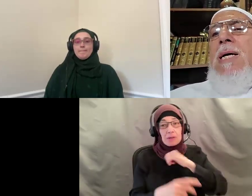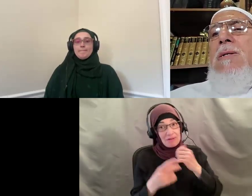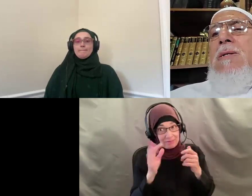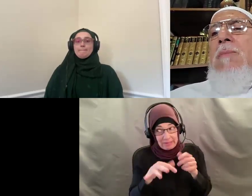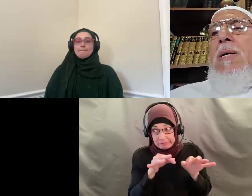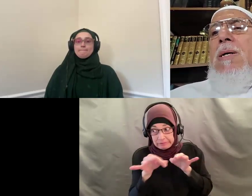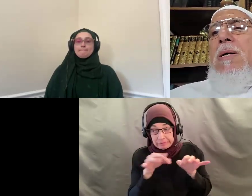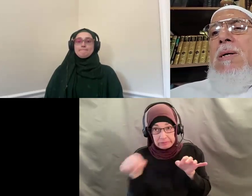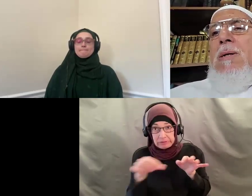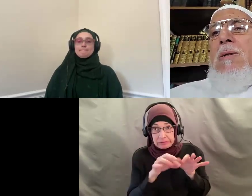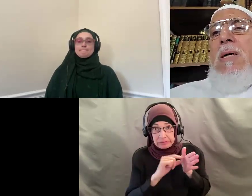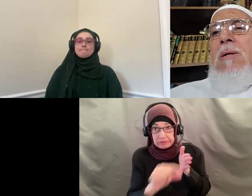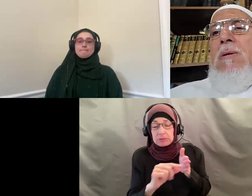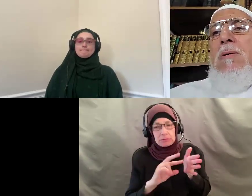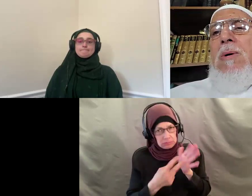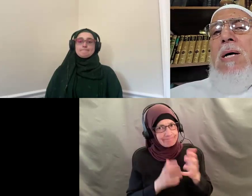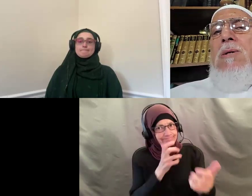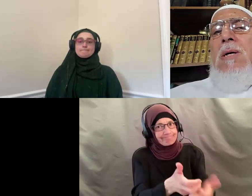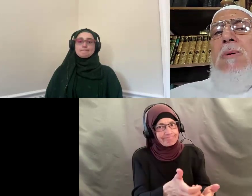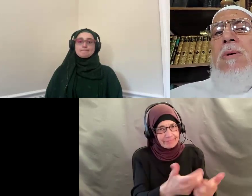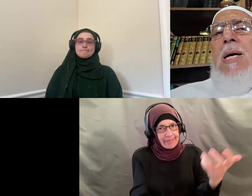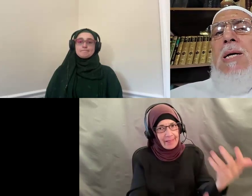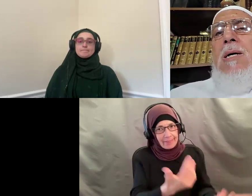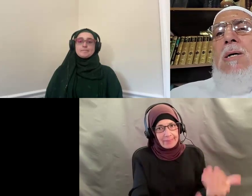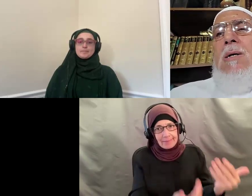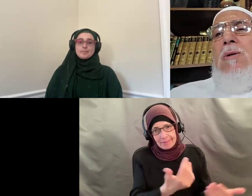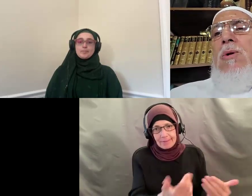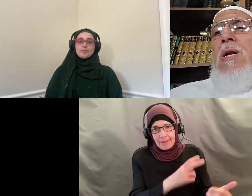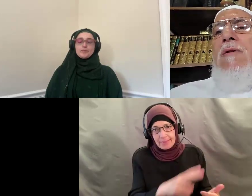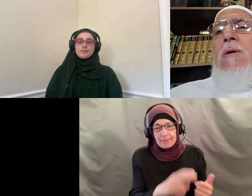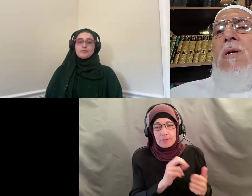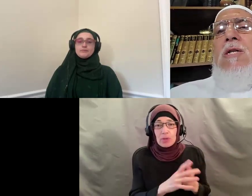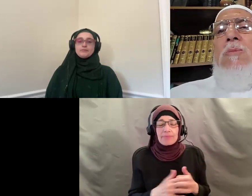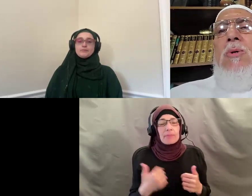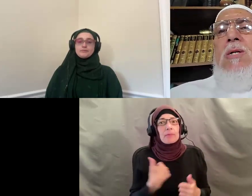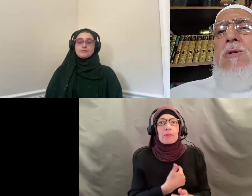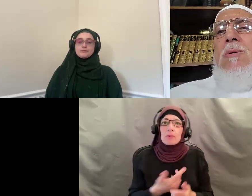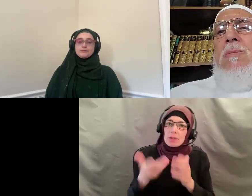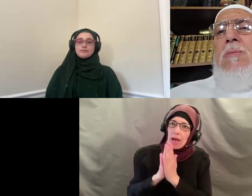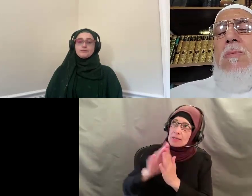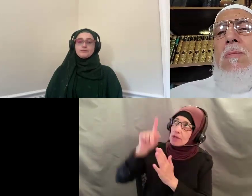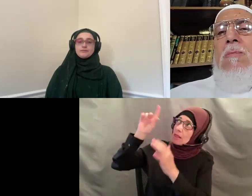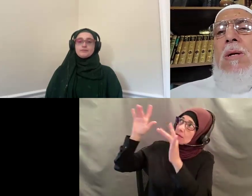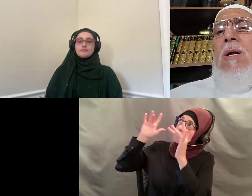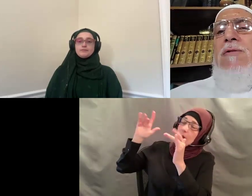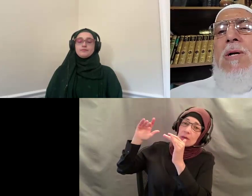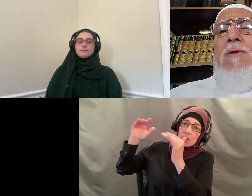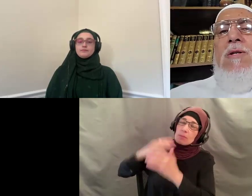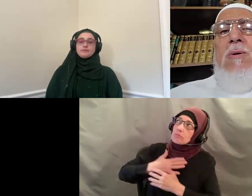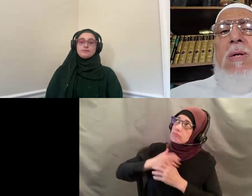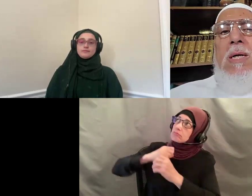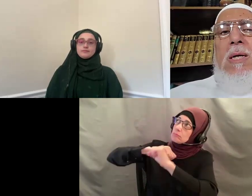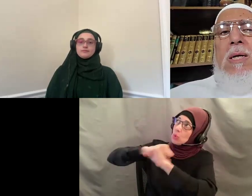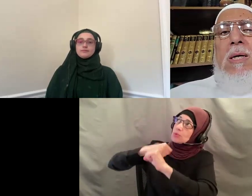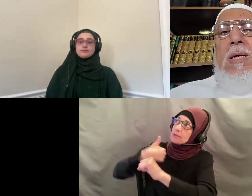This is something that we ask Allah subhanahu wa ta'ala to never expose us to. May Allah forgive